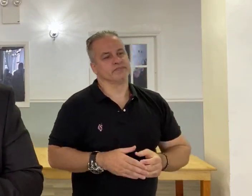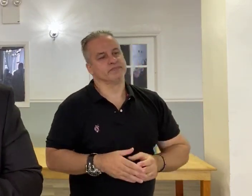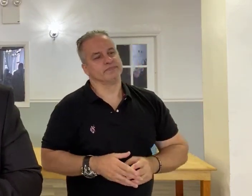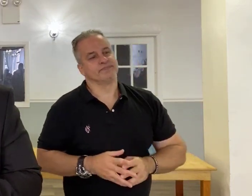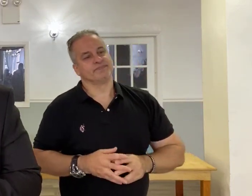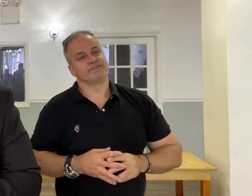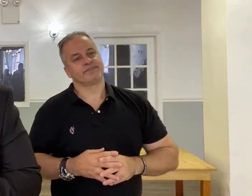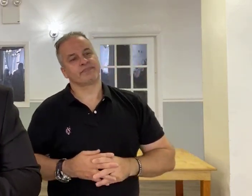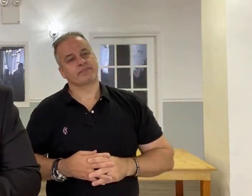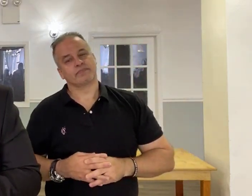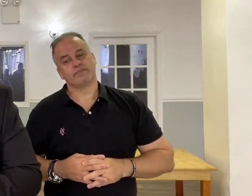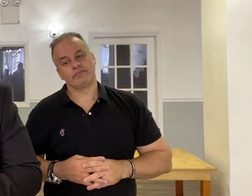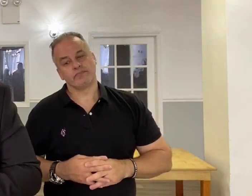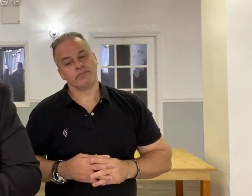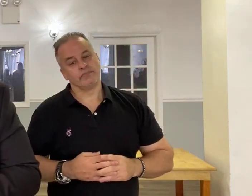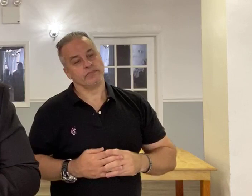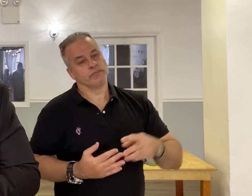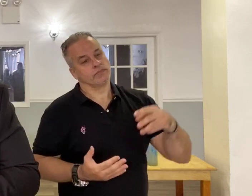me